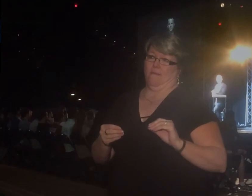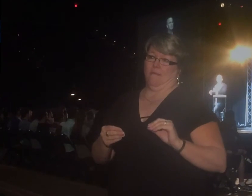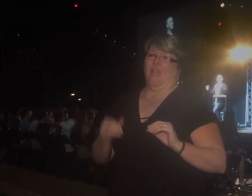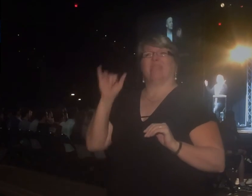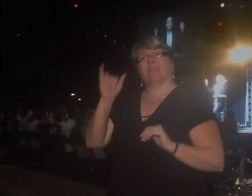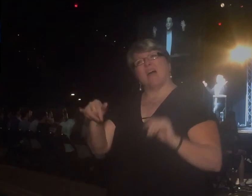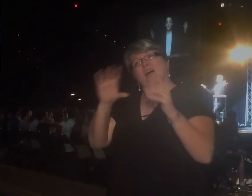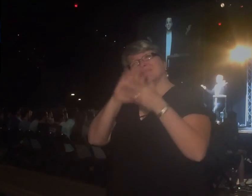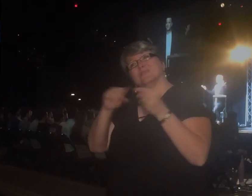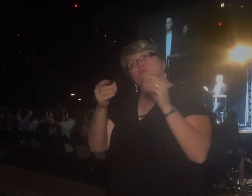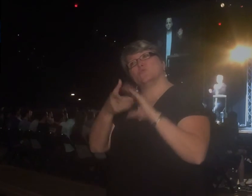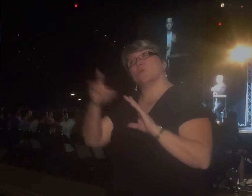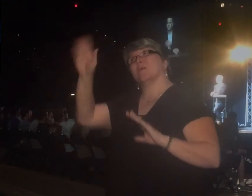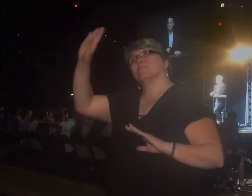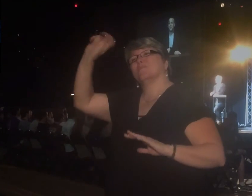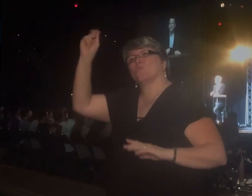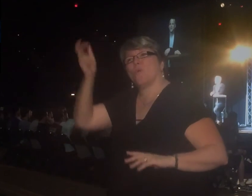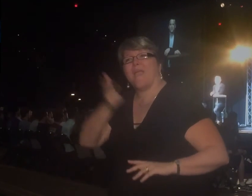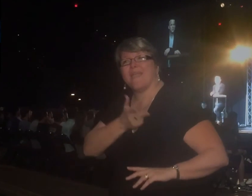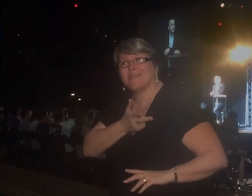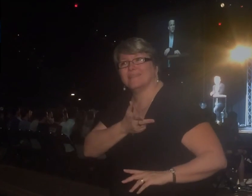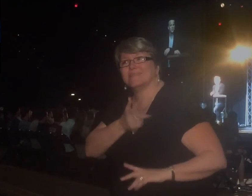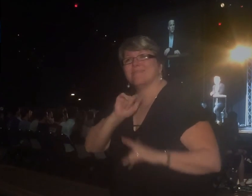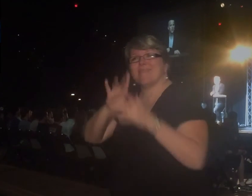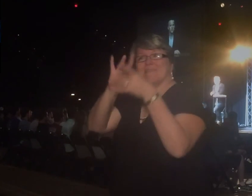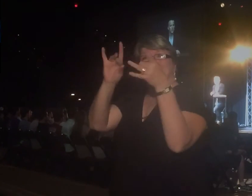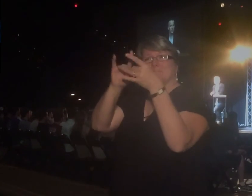an awesome story. That's the story